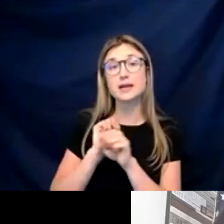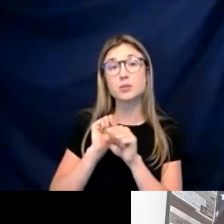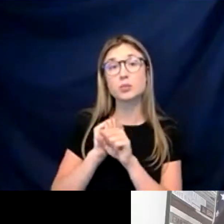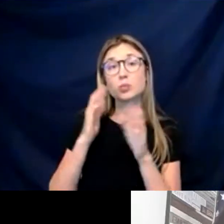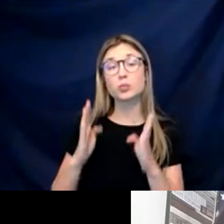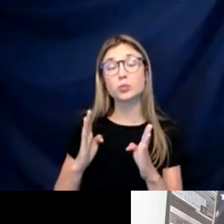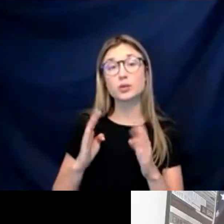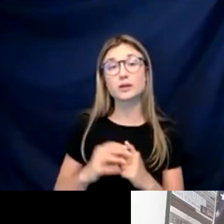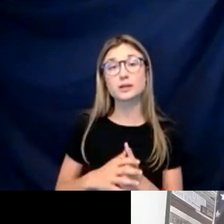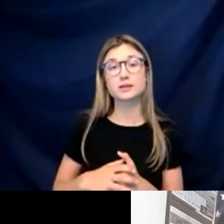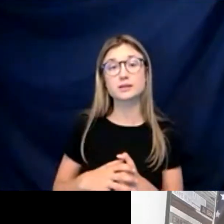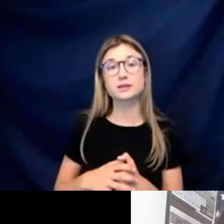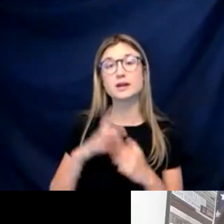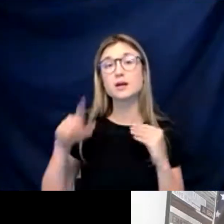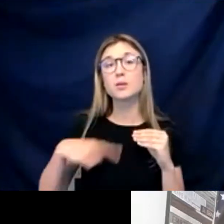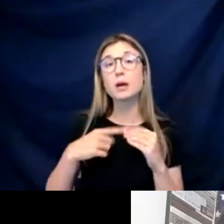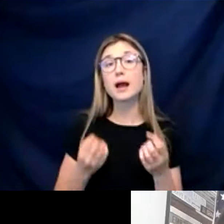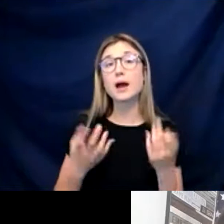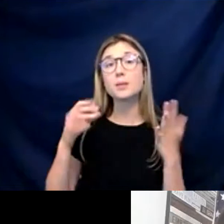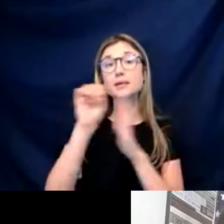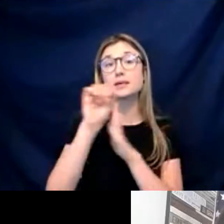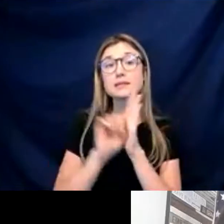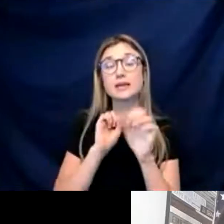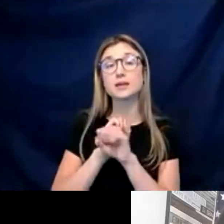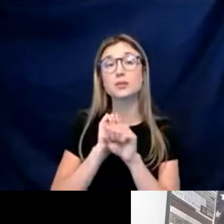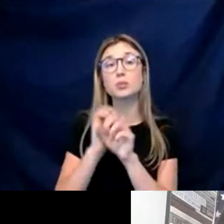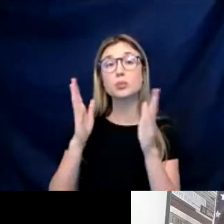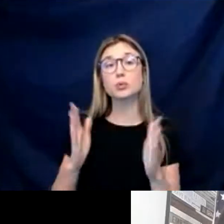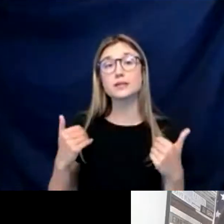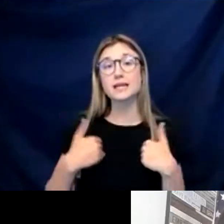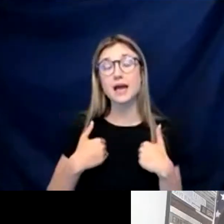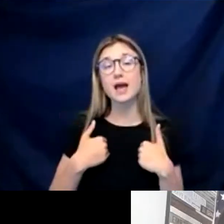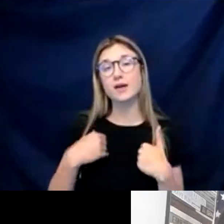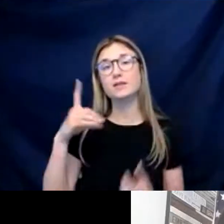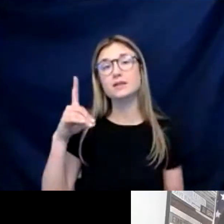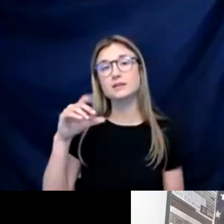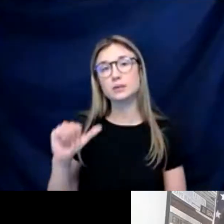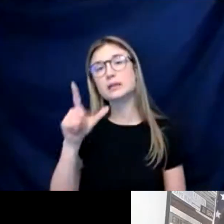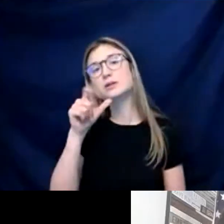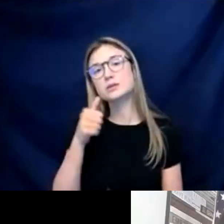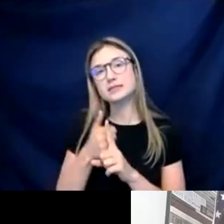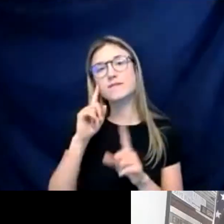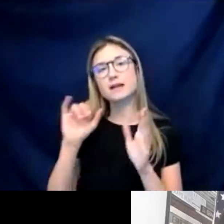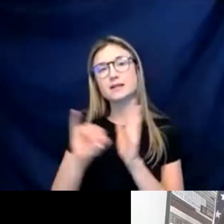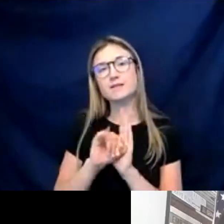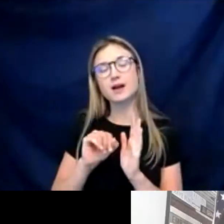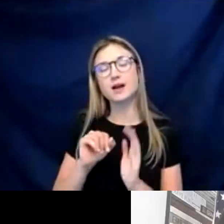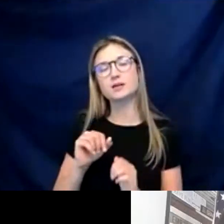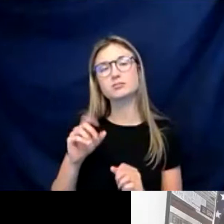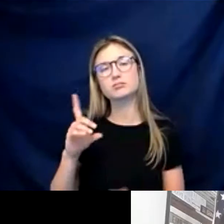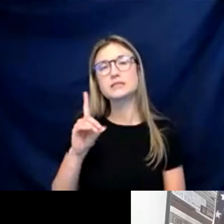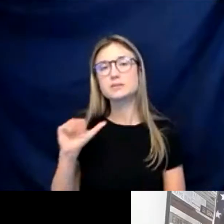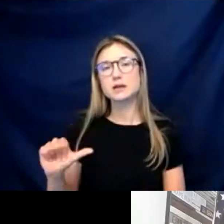to how many state employees we have with disabilities who self-identify, and also around just getting